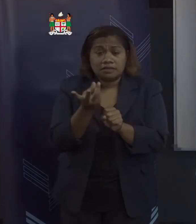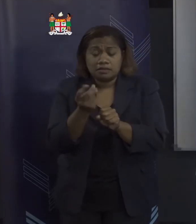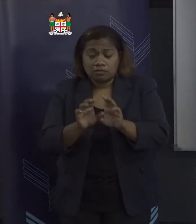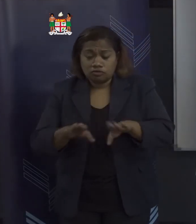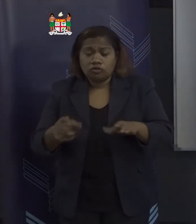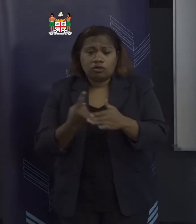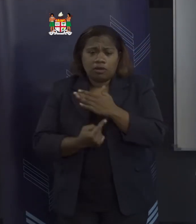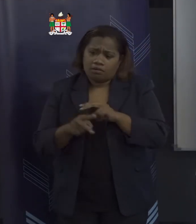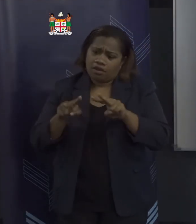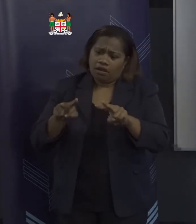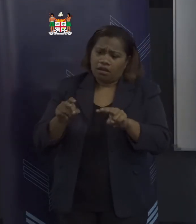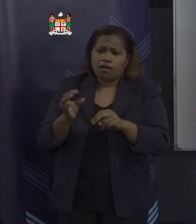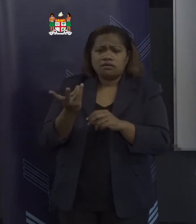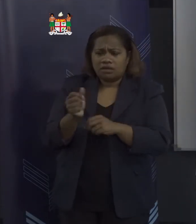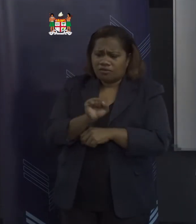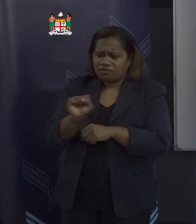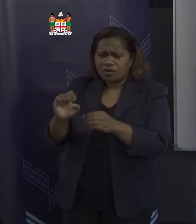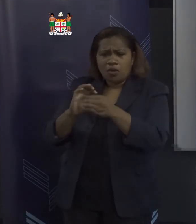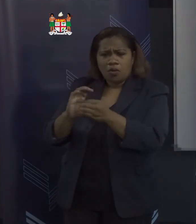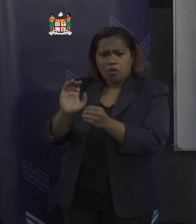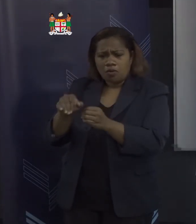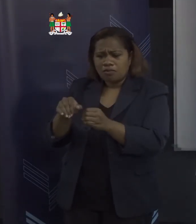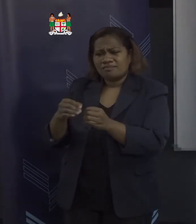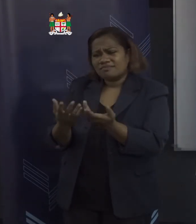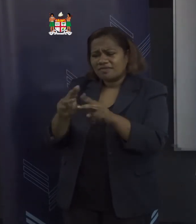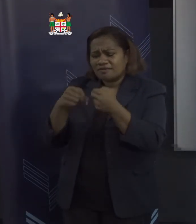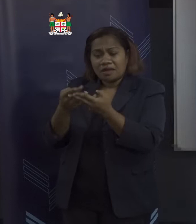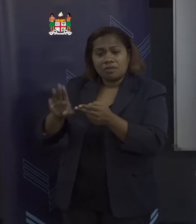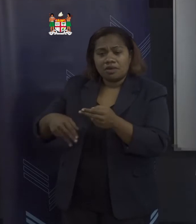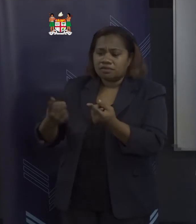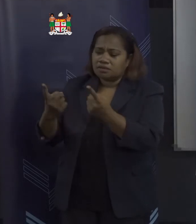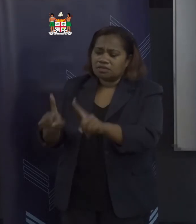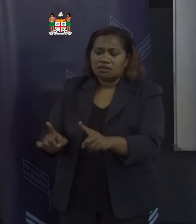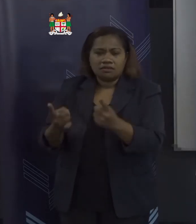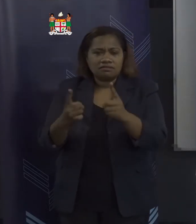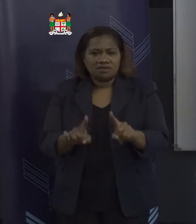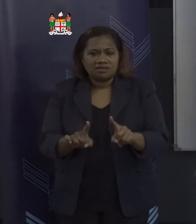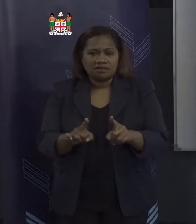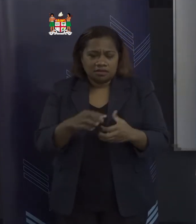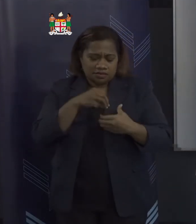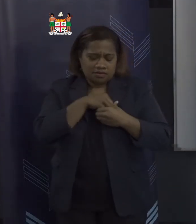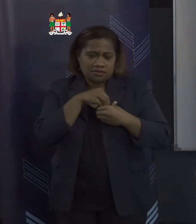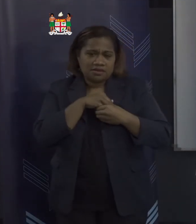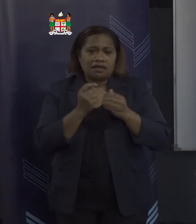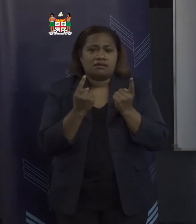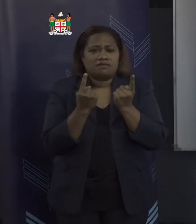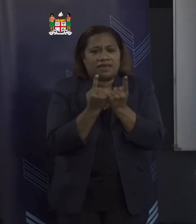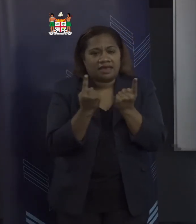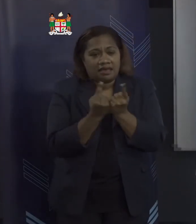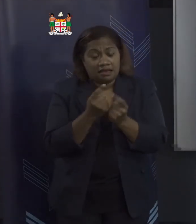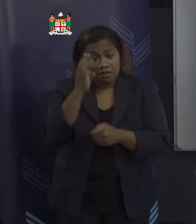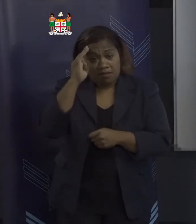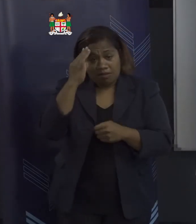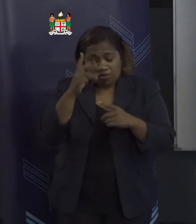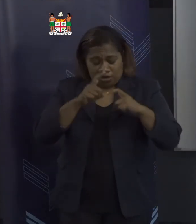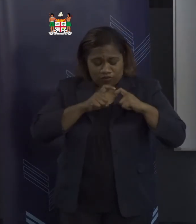their grandparents, loss of their family members, and it is painstaking. And this memory will